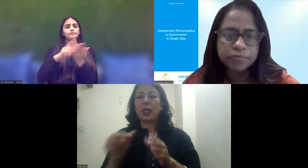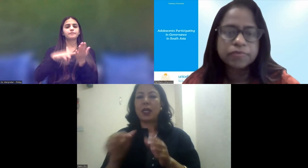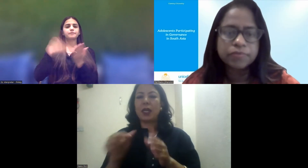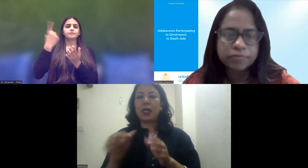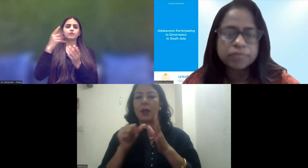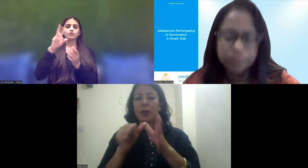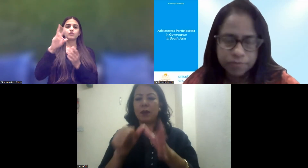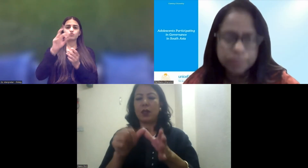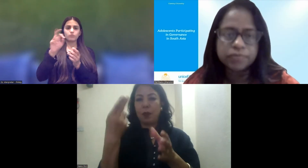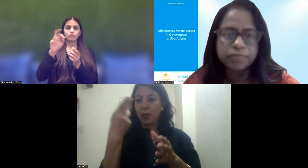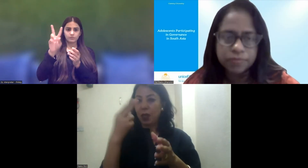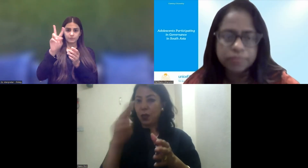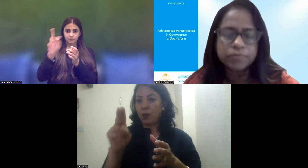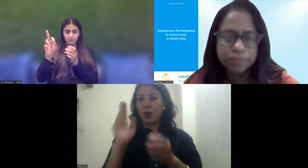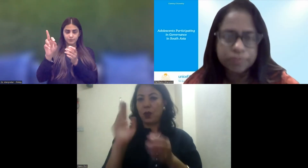of